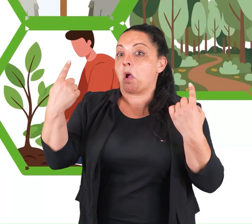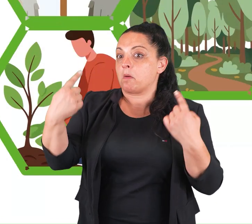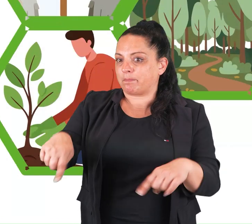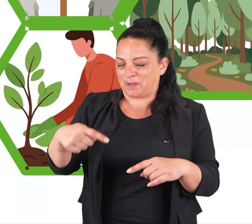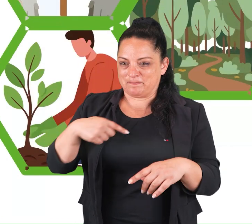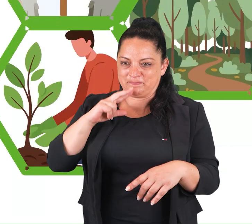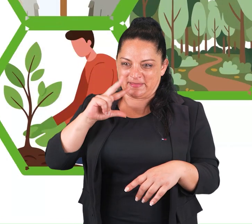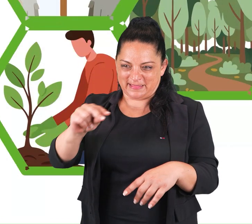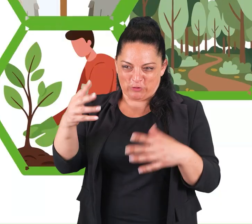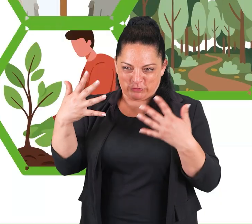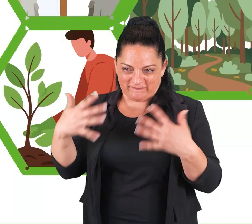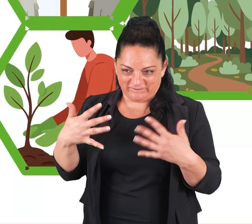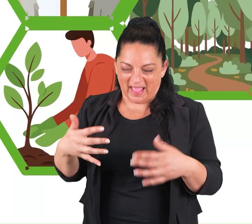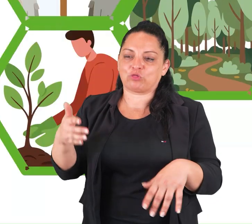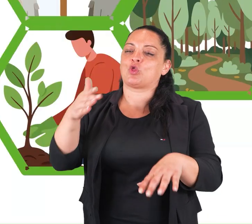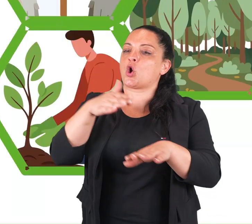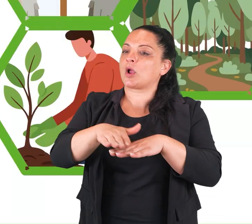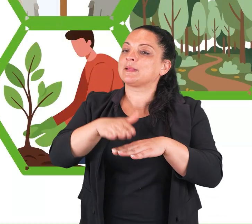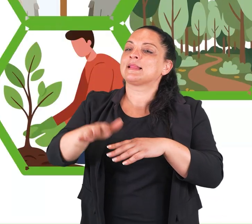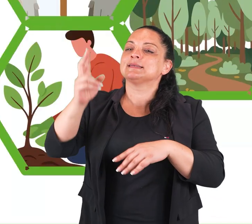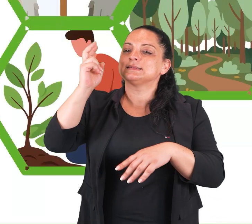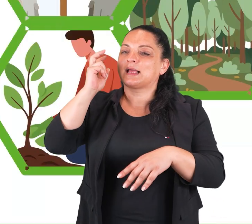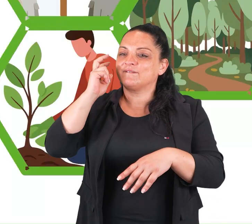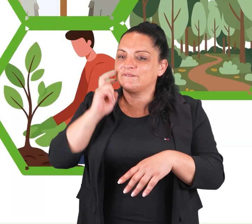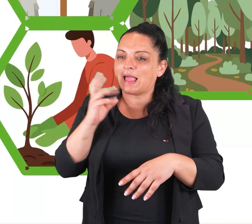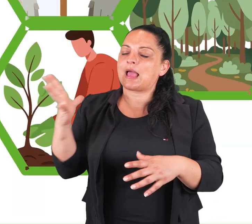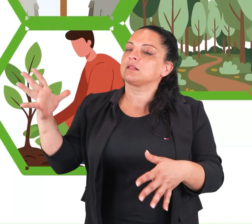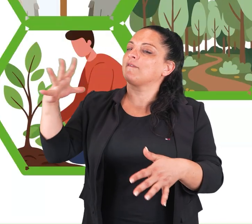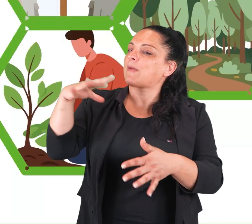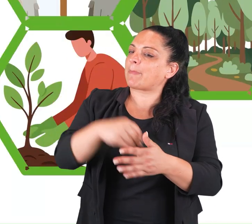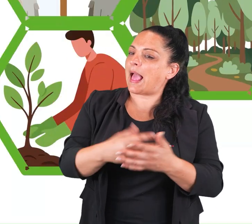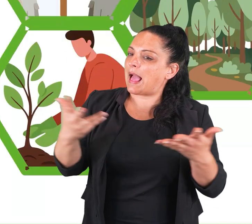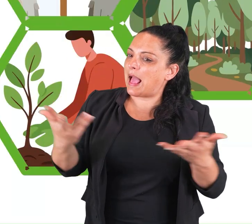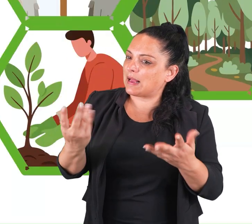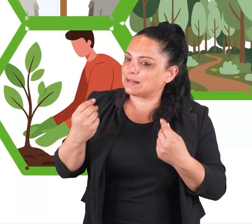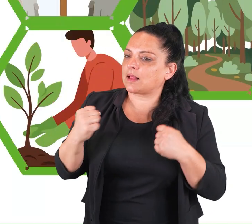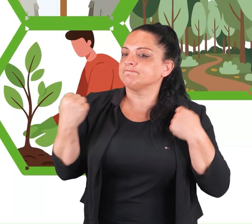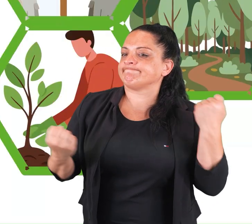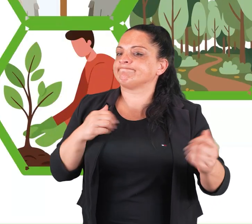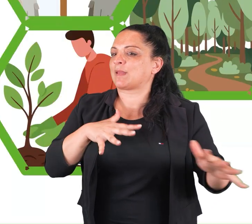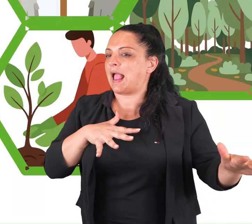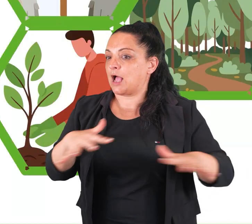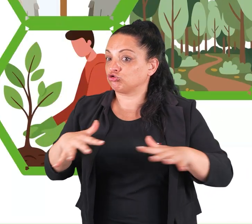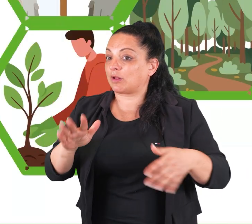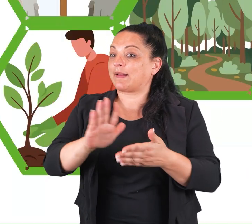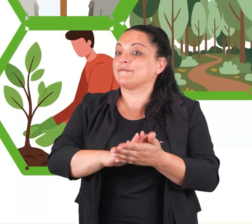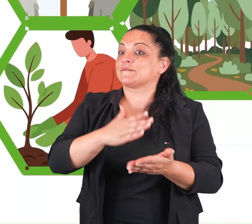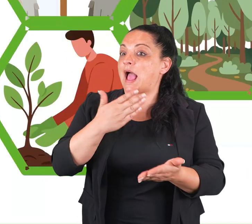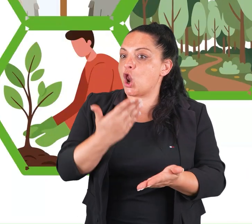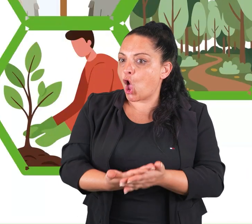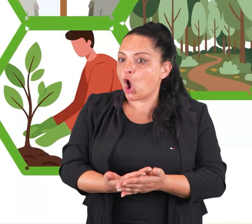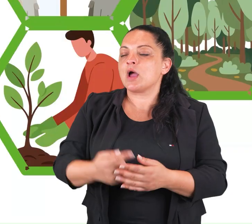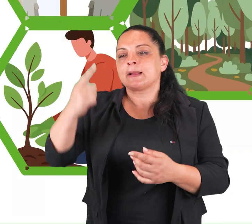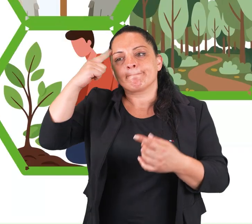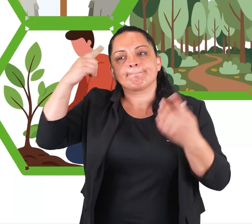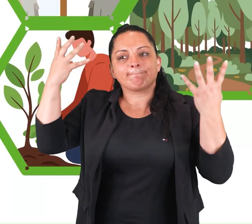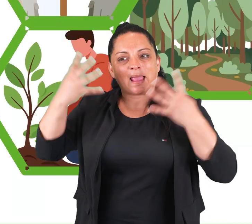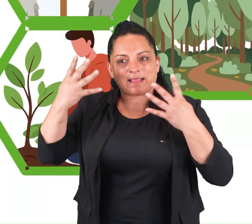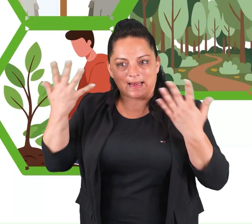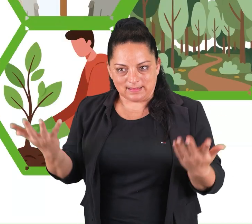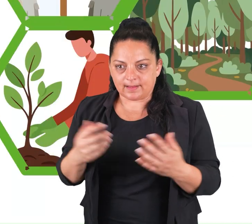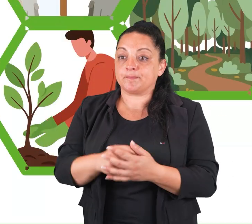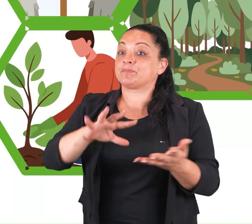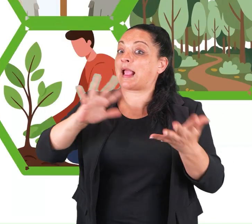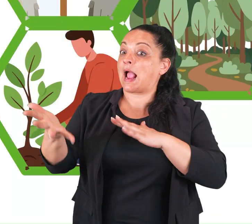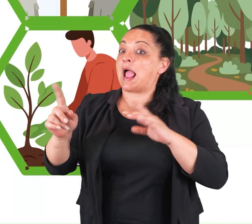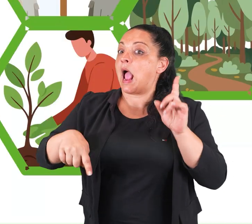here as well. So as we said, green skills include both actions and value